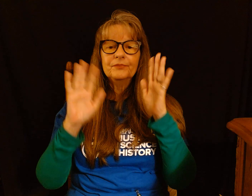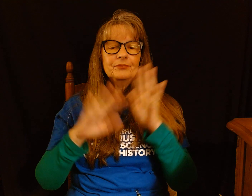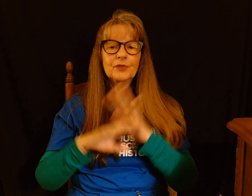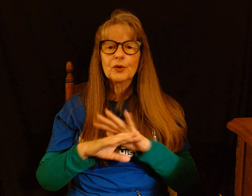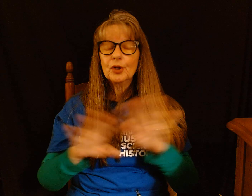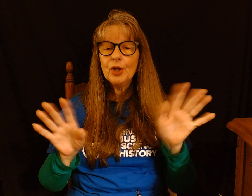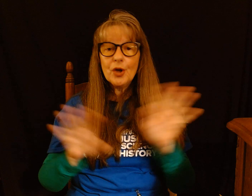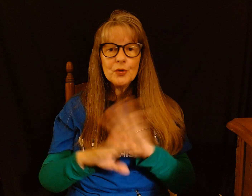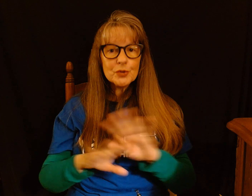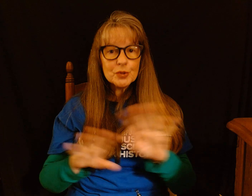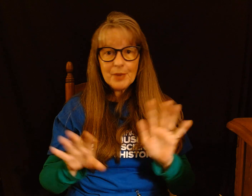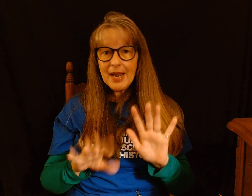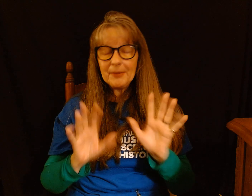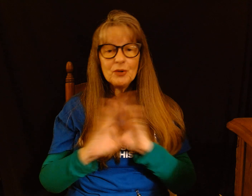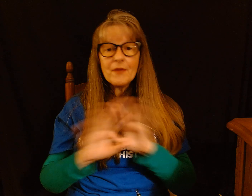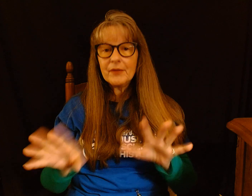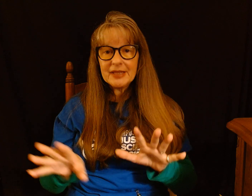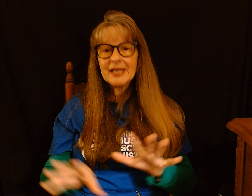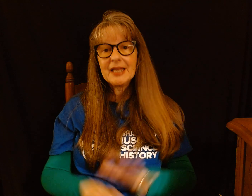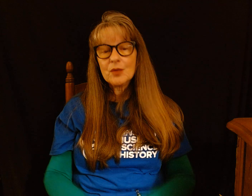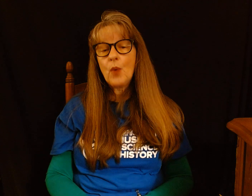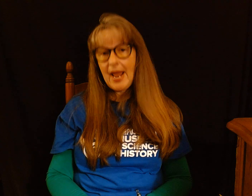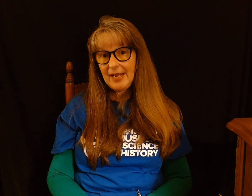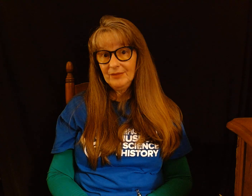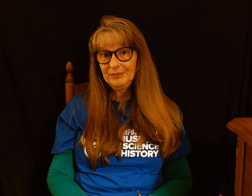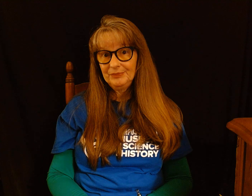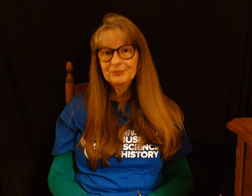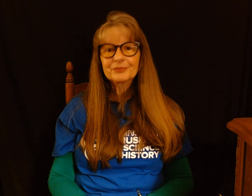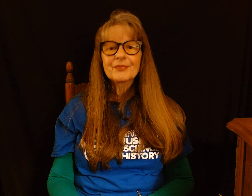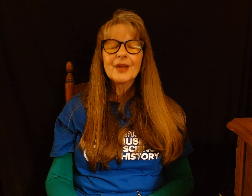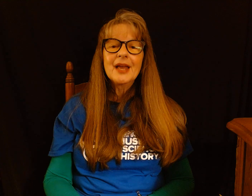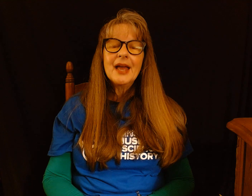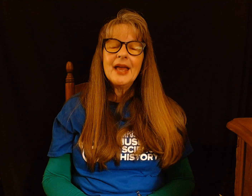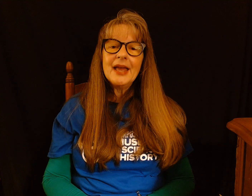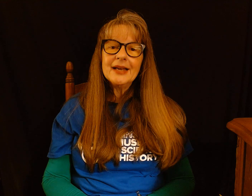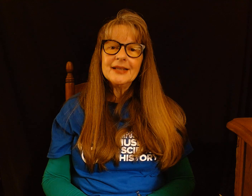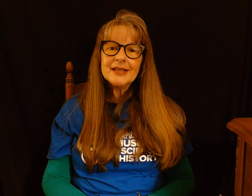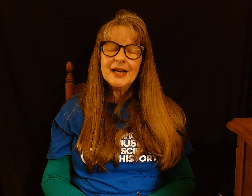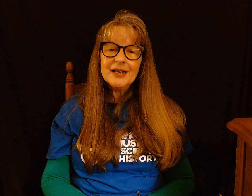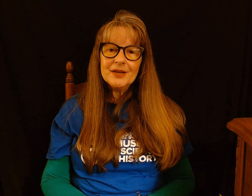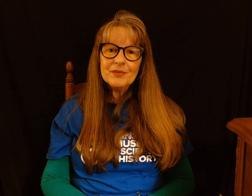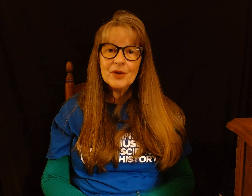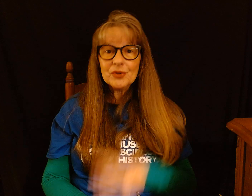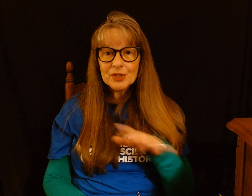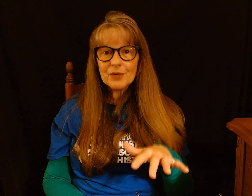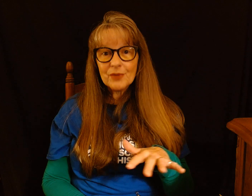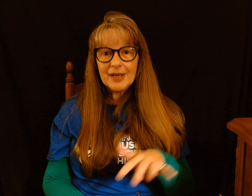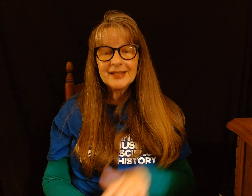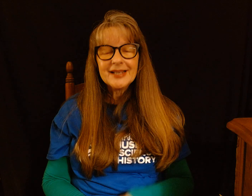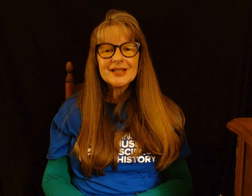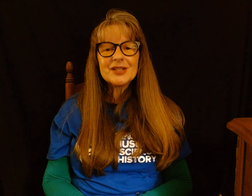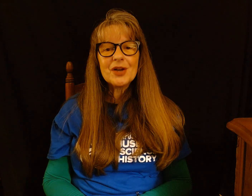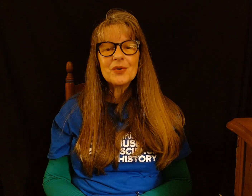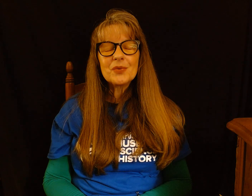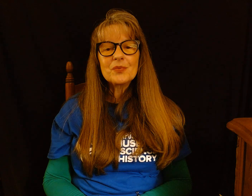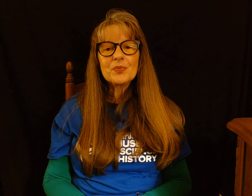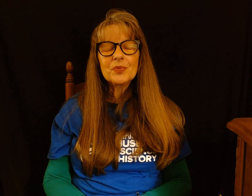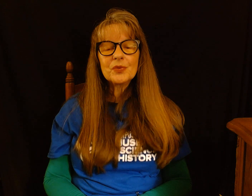your clothes, you have everything in the wagon. And you sit up front. So we're